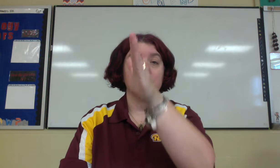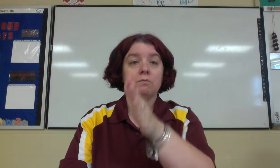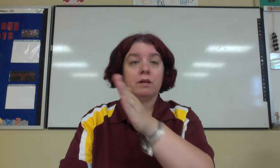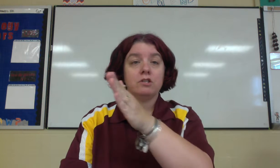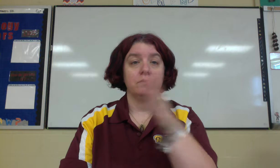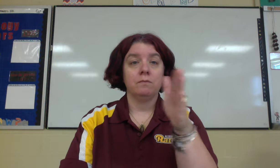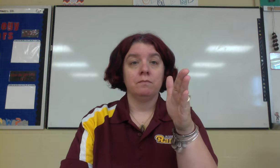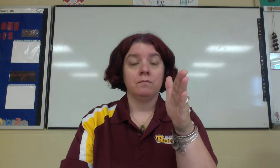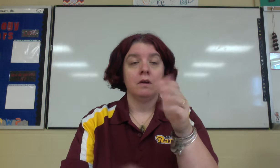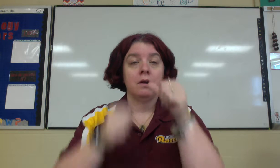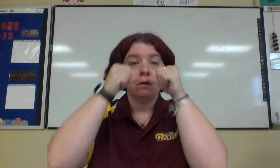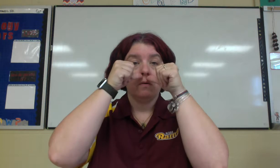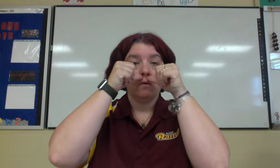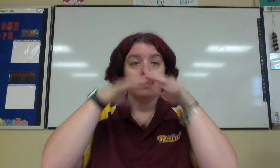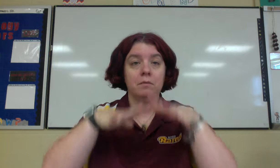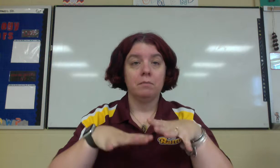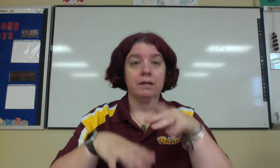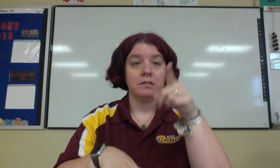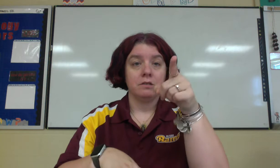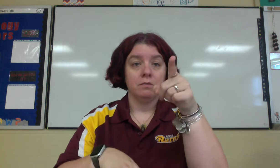do bless you or bless you